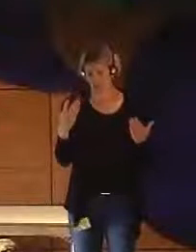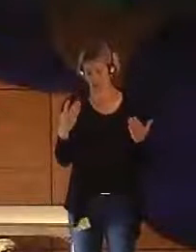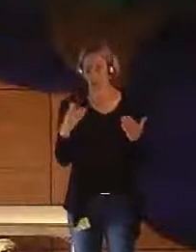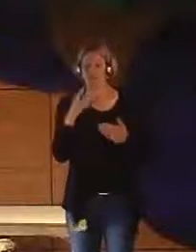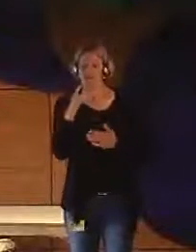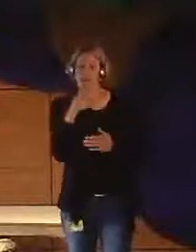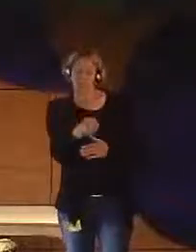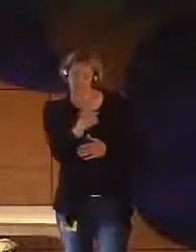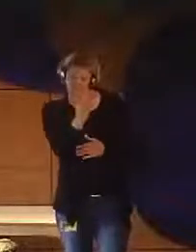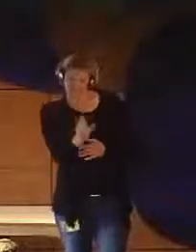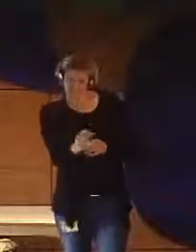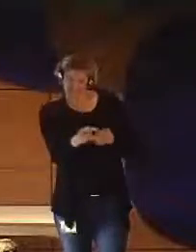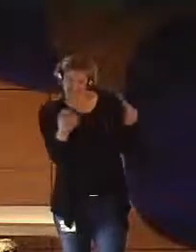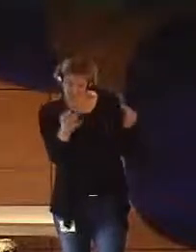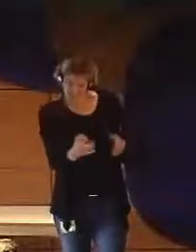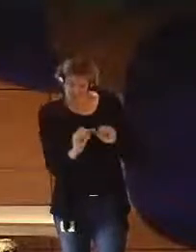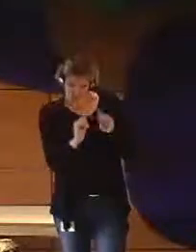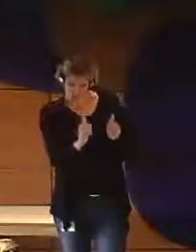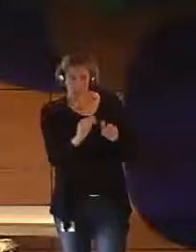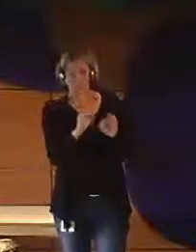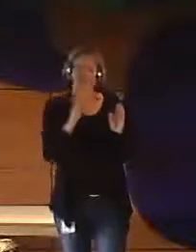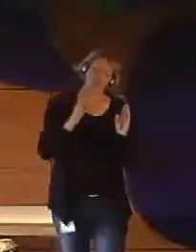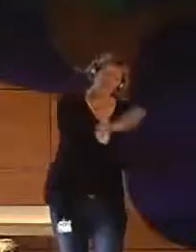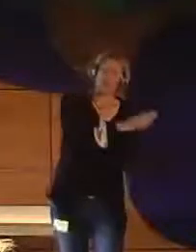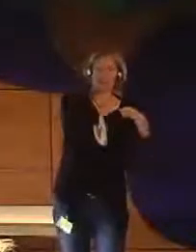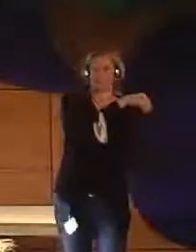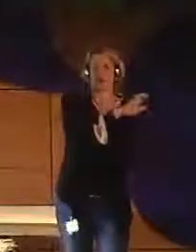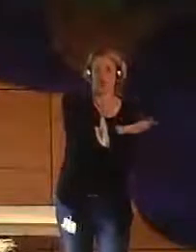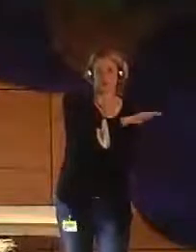and slowly, because you're less likely to run into problems.